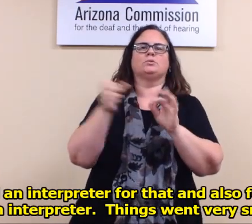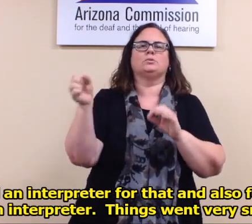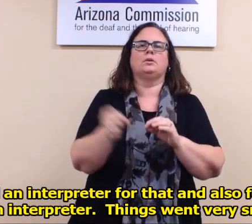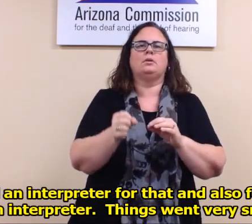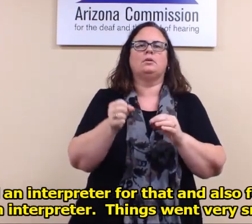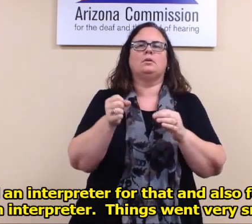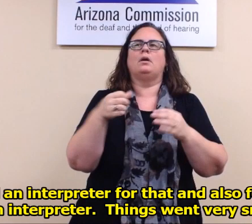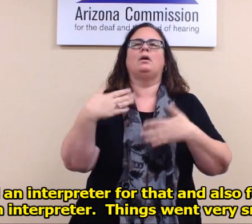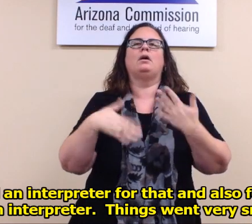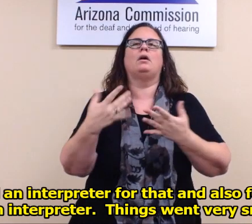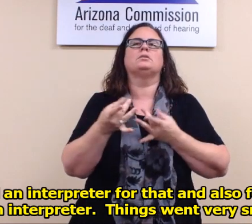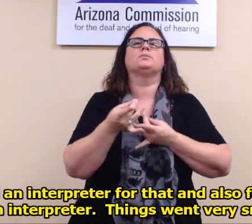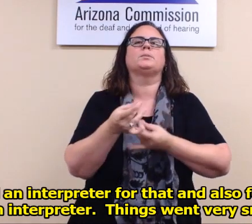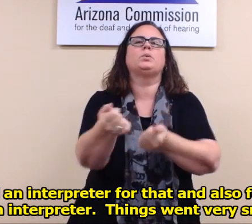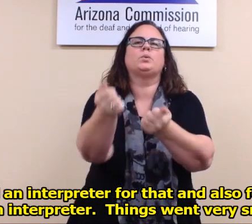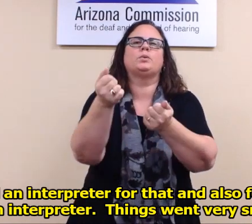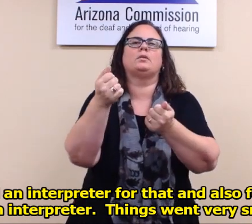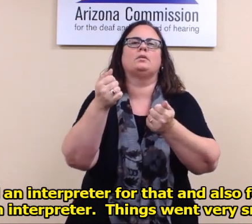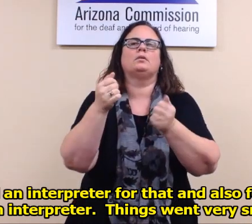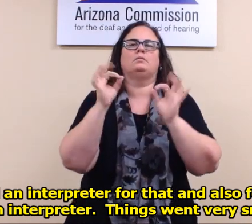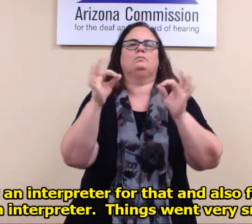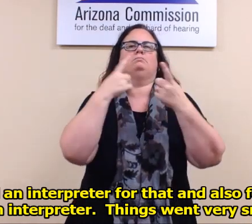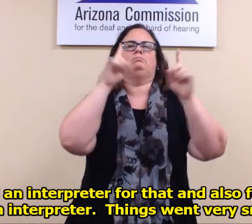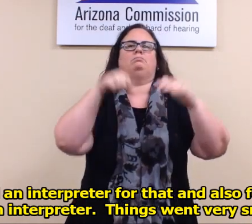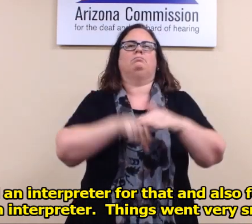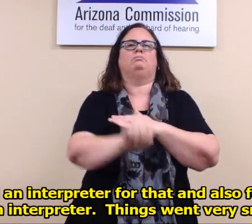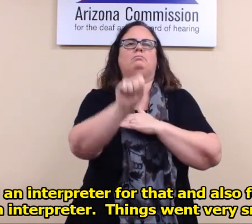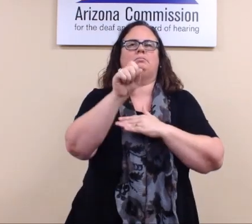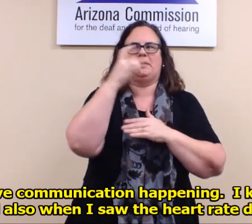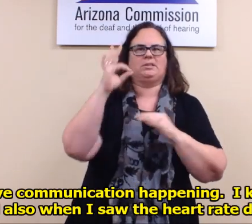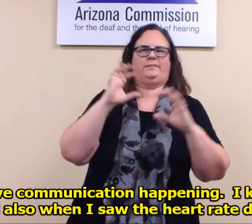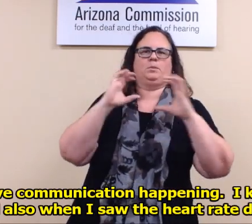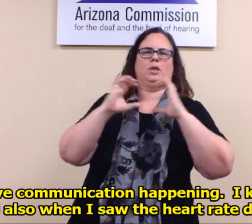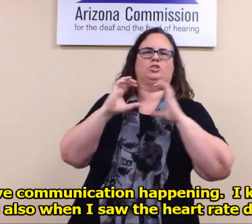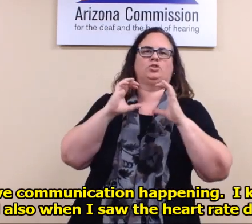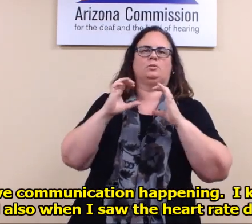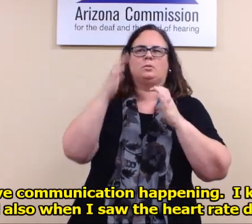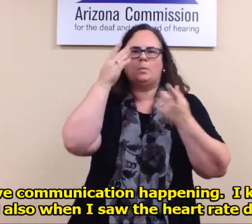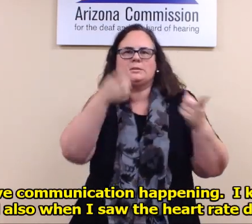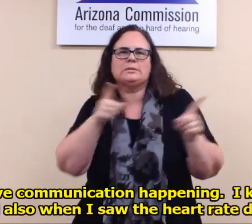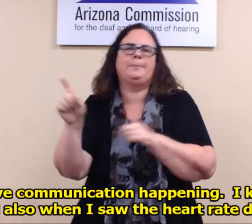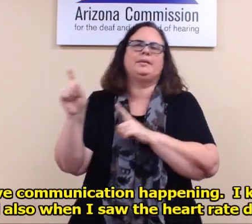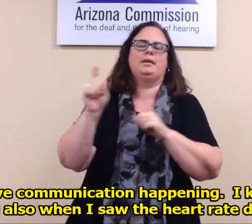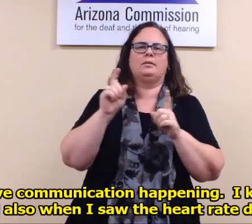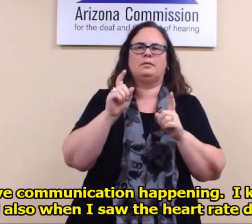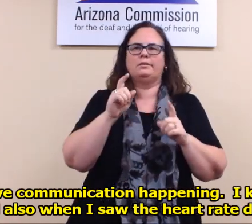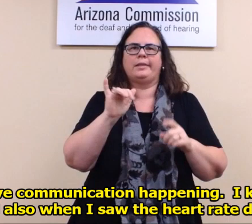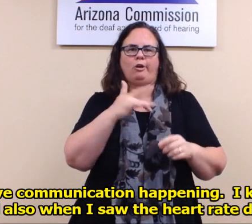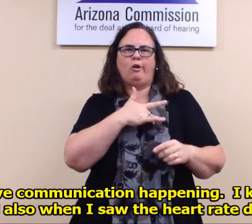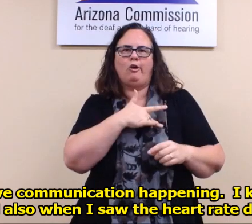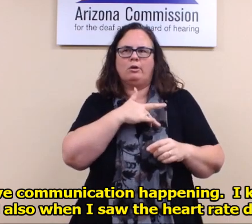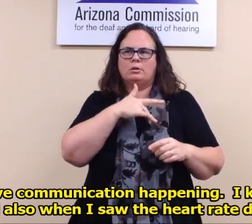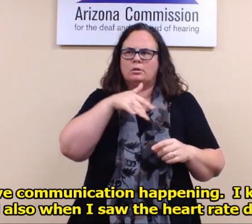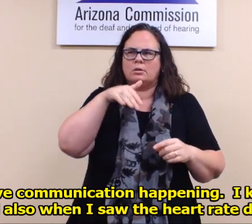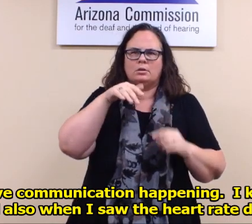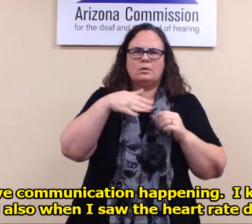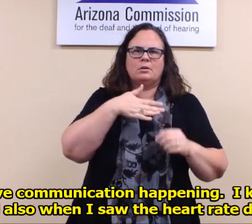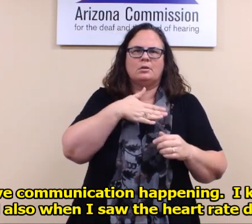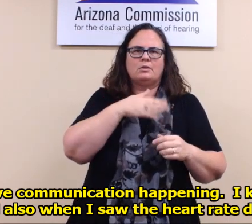interpreter. Things went very smoothly. It was effective communication happening. I knew what was going